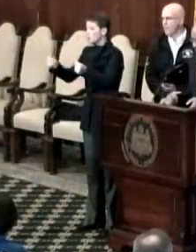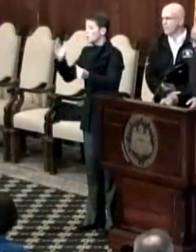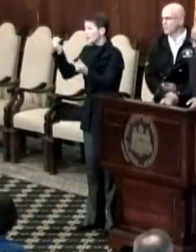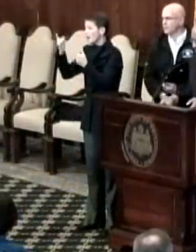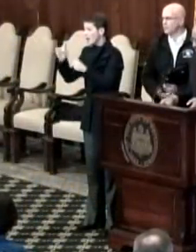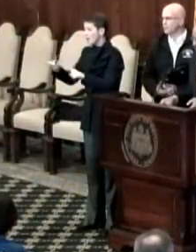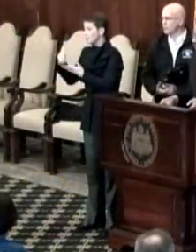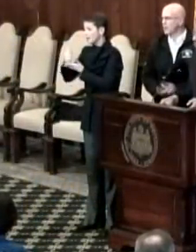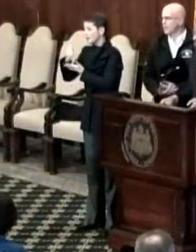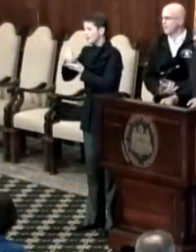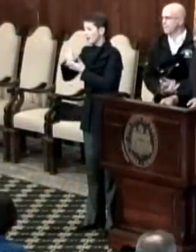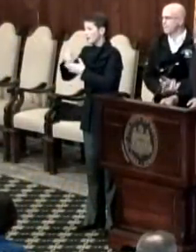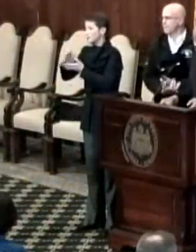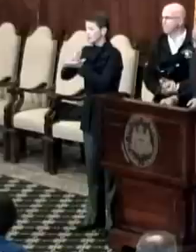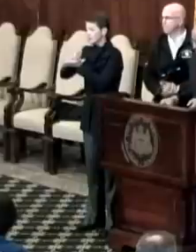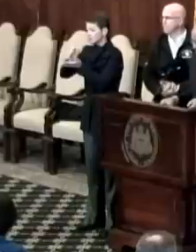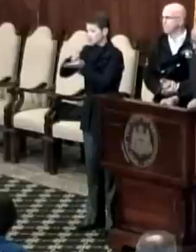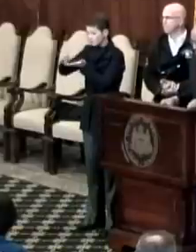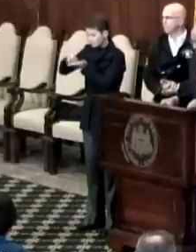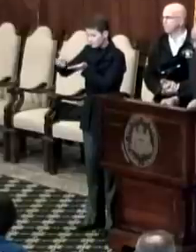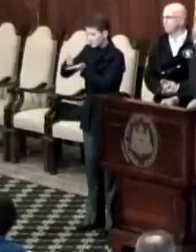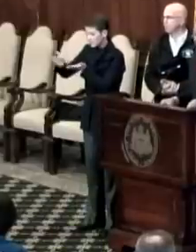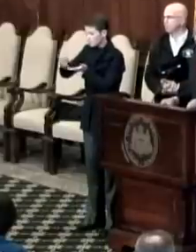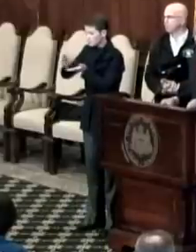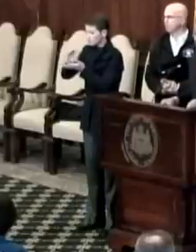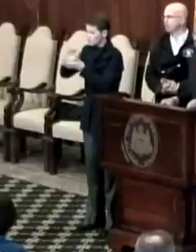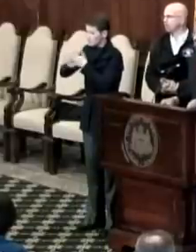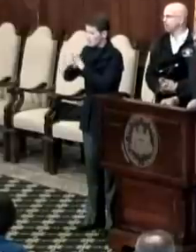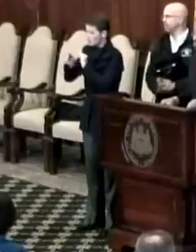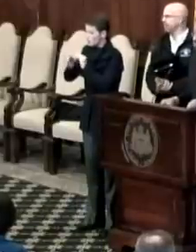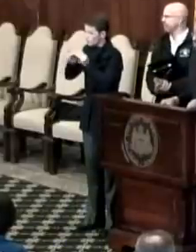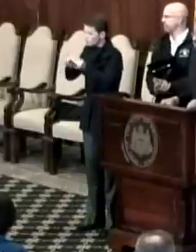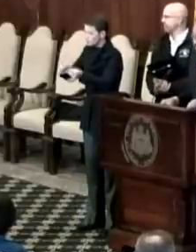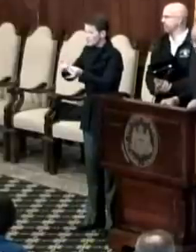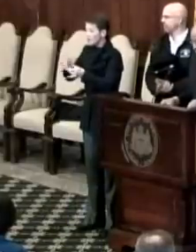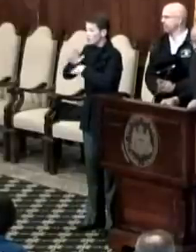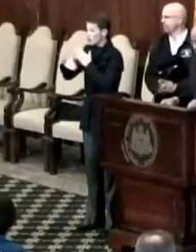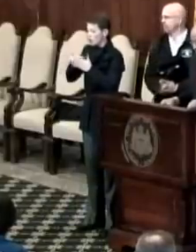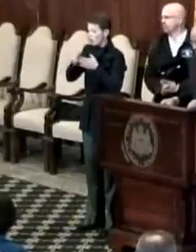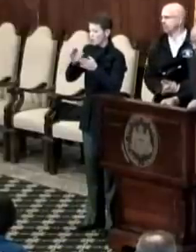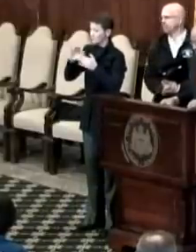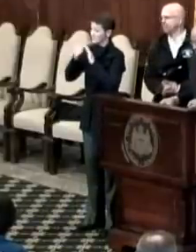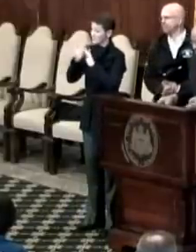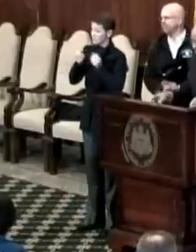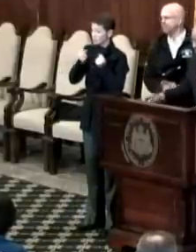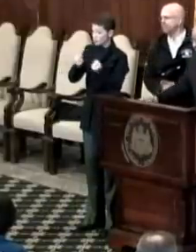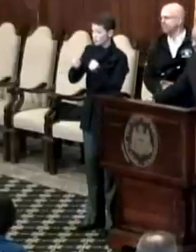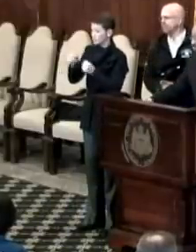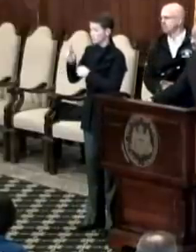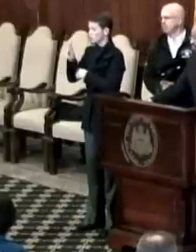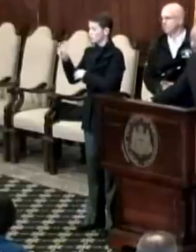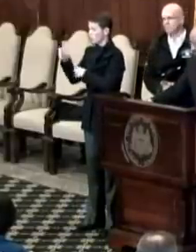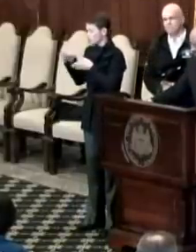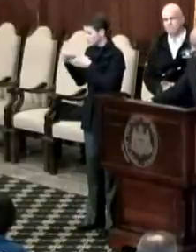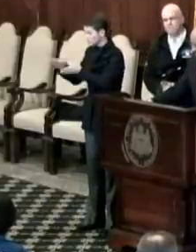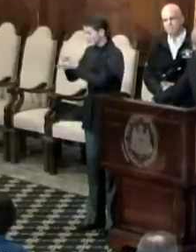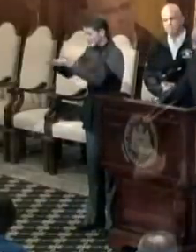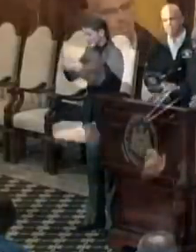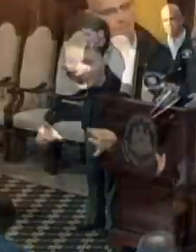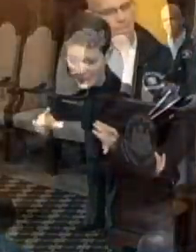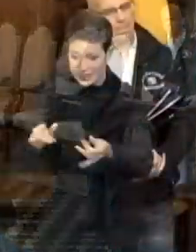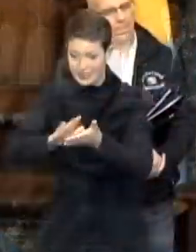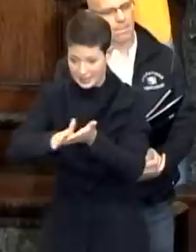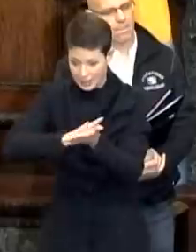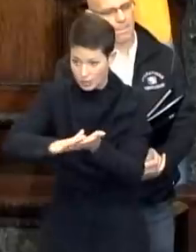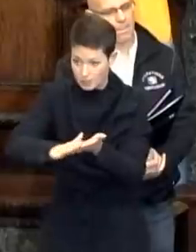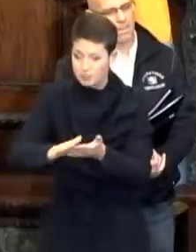help facilitate our plowing operations to get all of our city's roads and streets clear. There's a good chance, though, that we'll get a